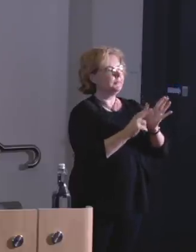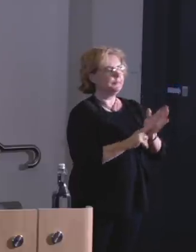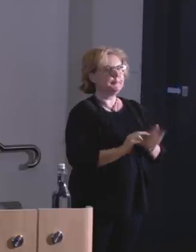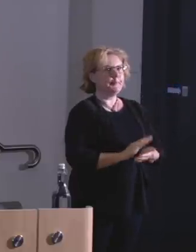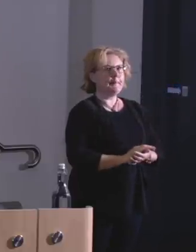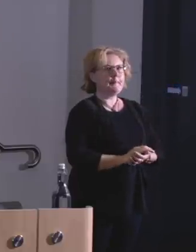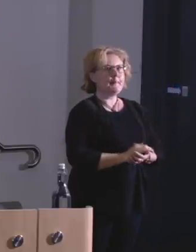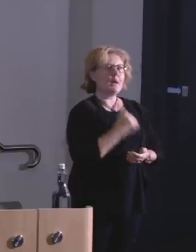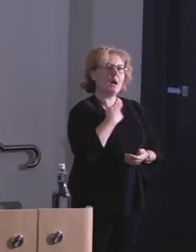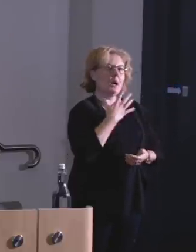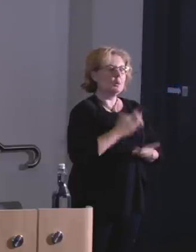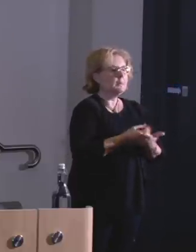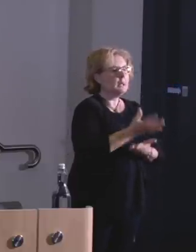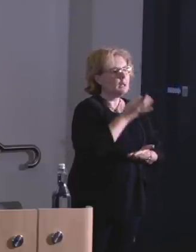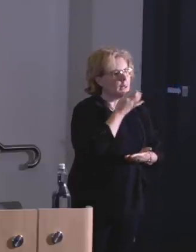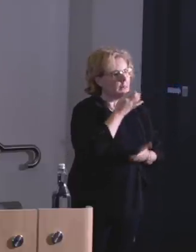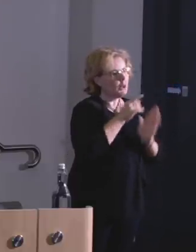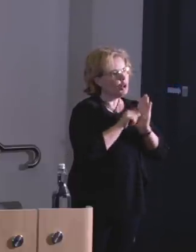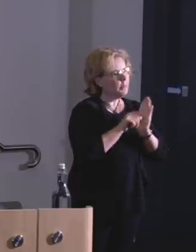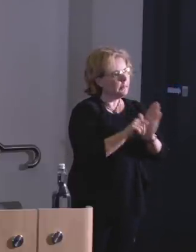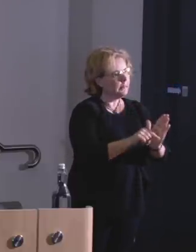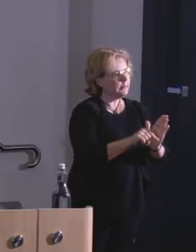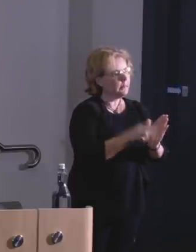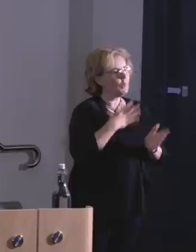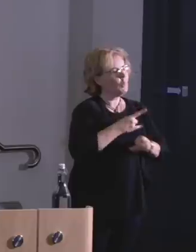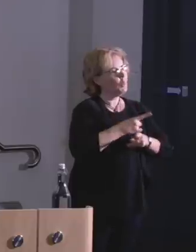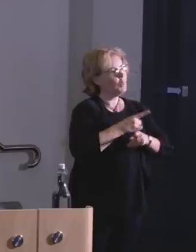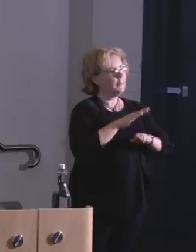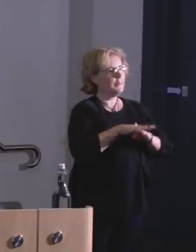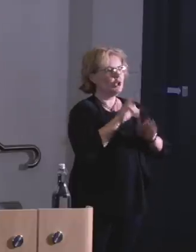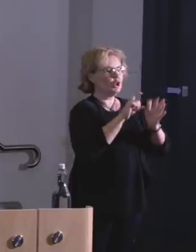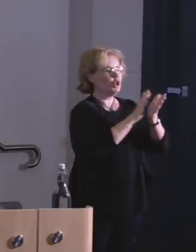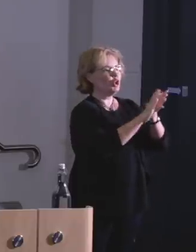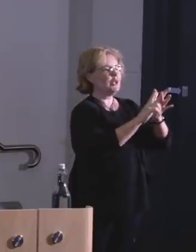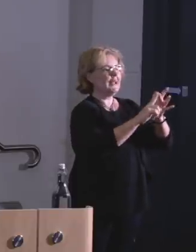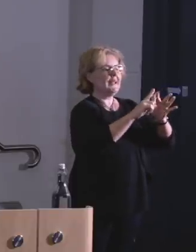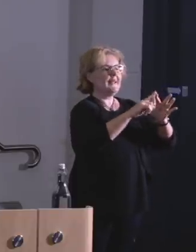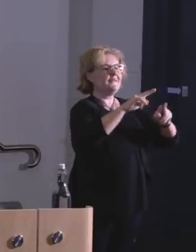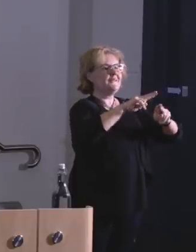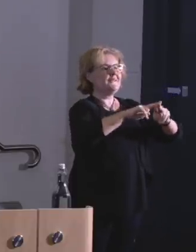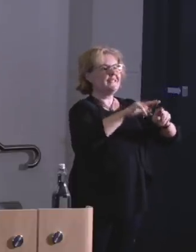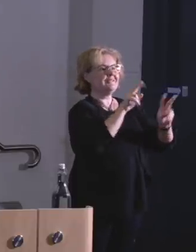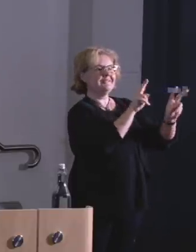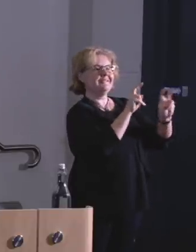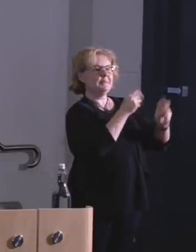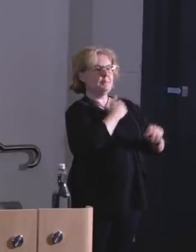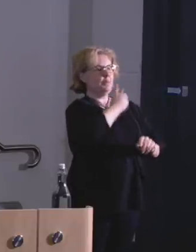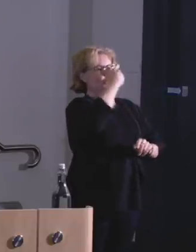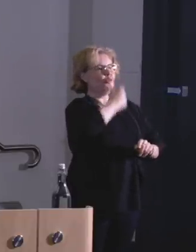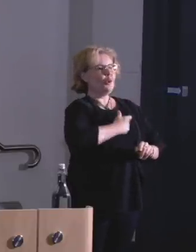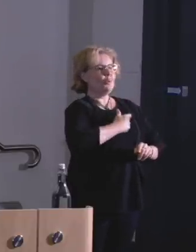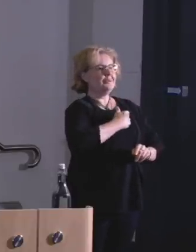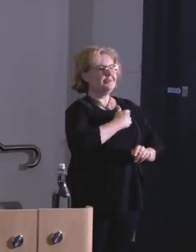I do want to spend a little bit of time talking about that chief thing. And I know usually